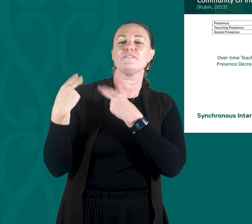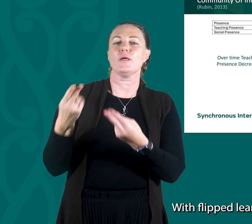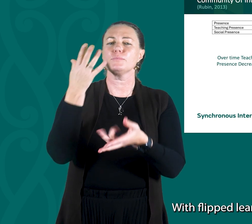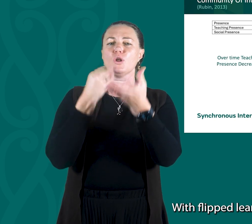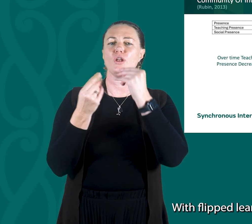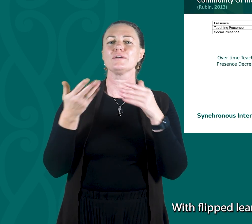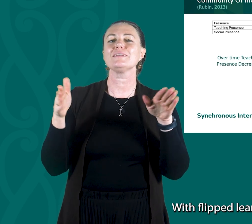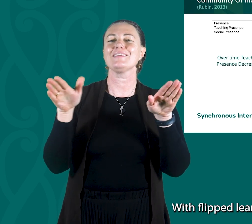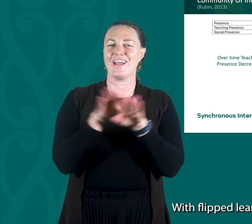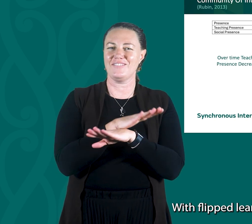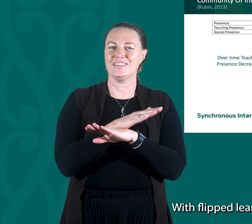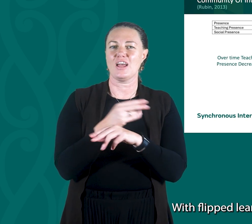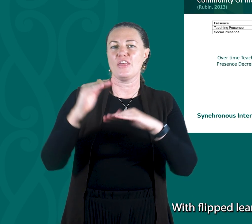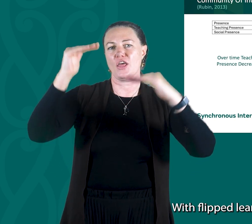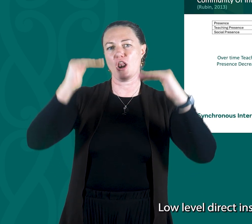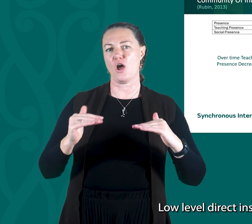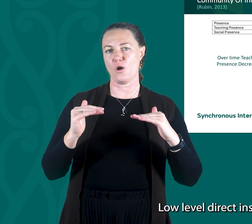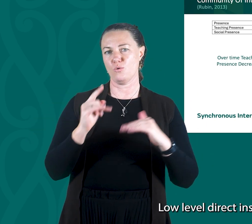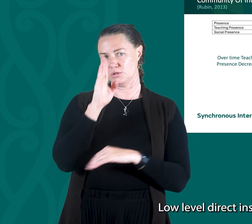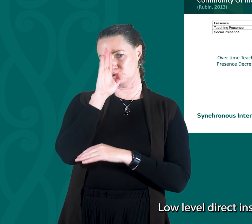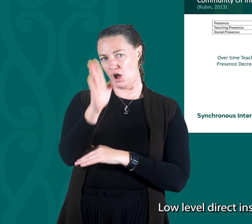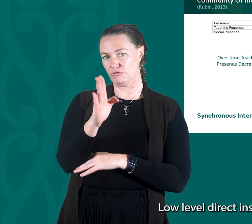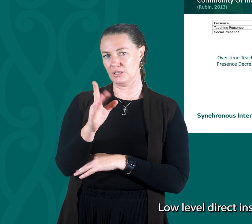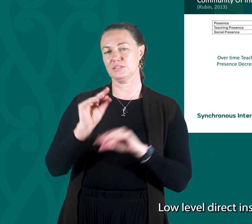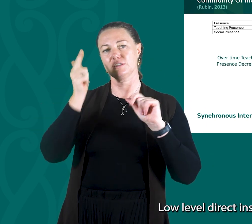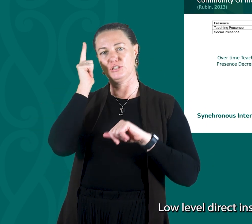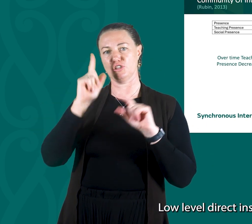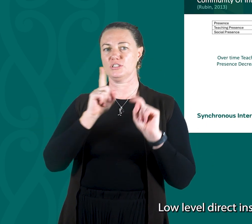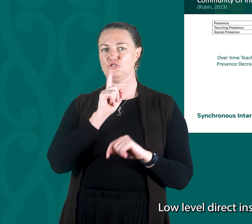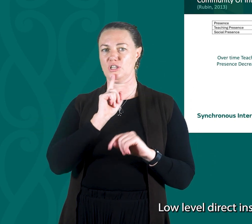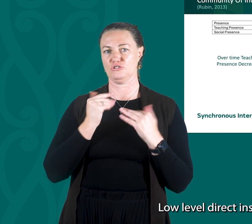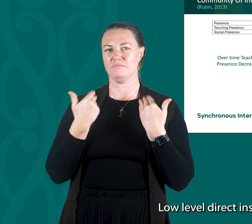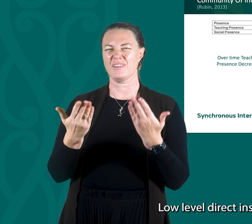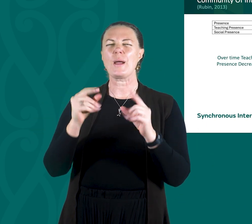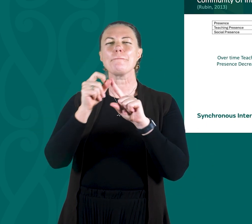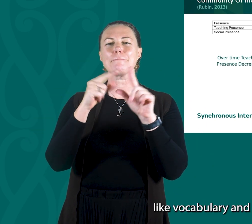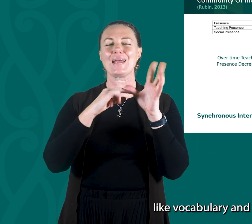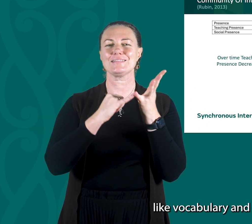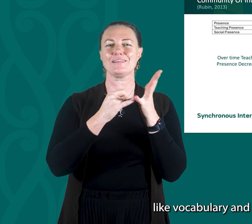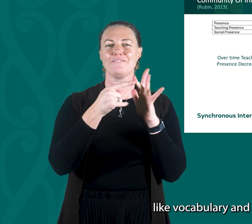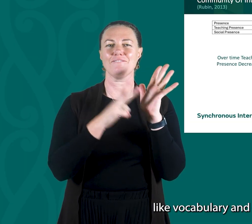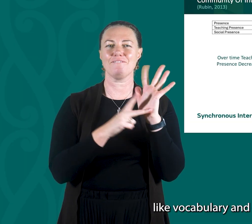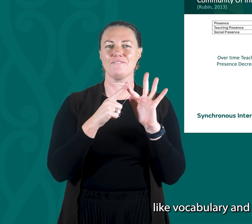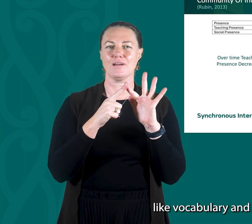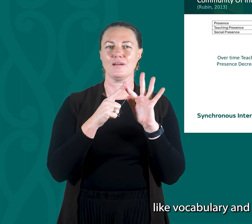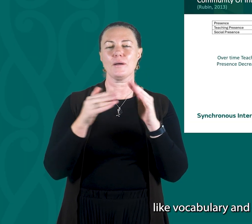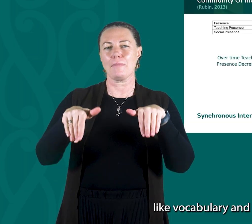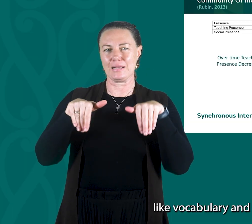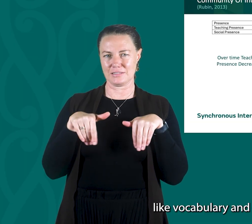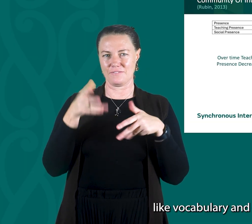With flipped learning, low-level direct instruction, like vocabulary and